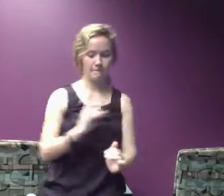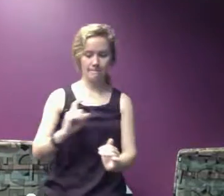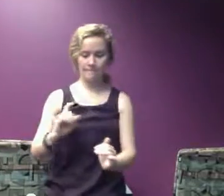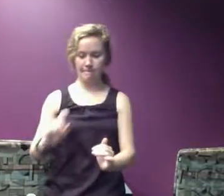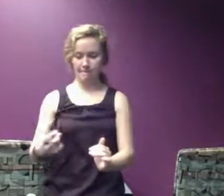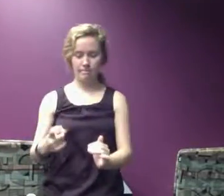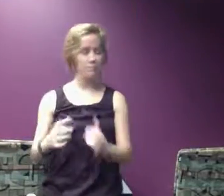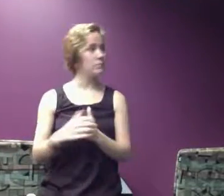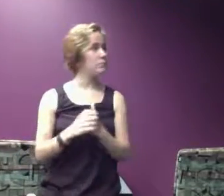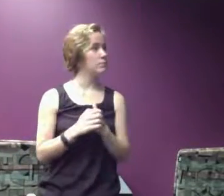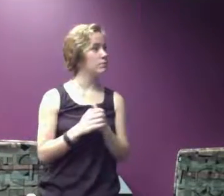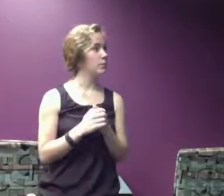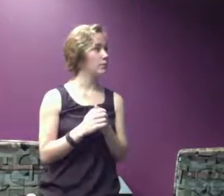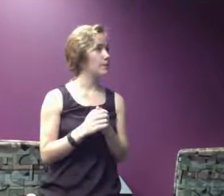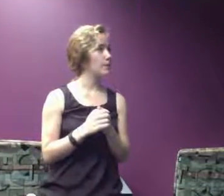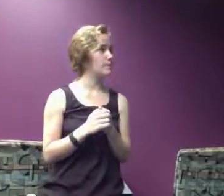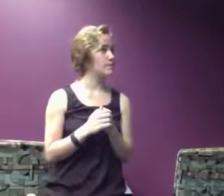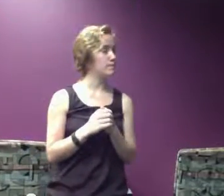with the parentheses.